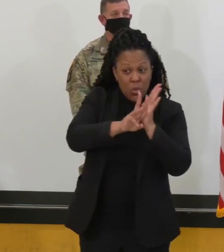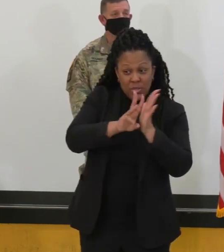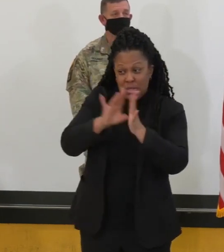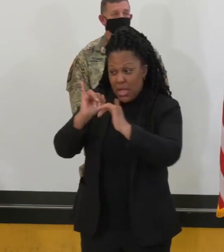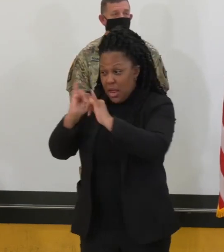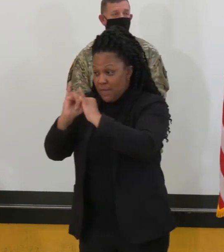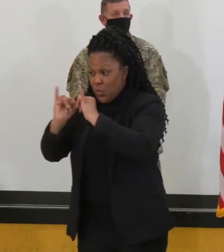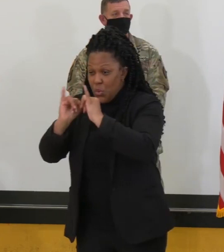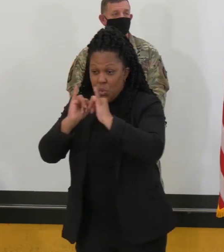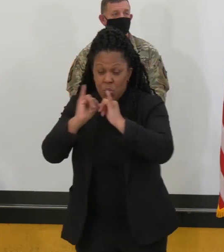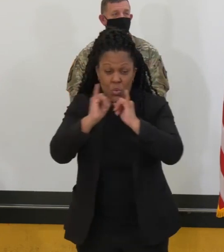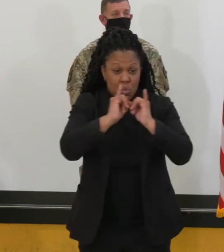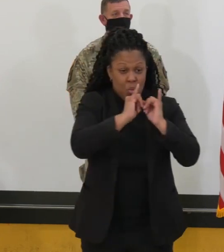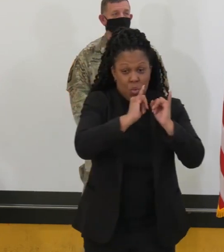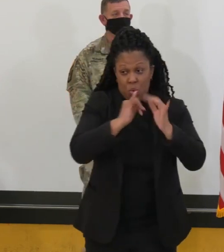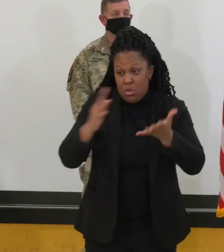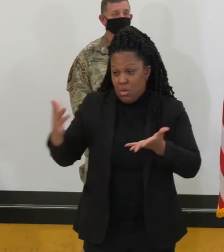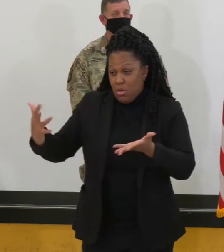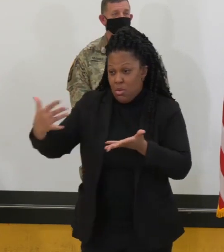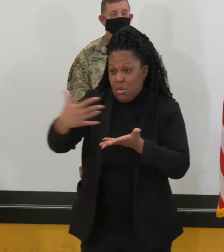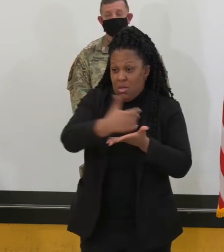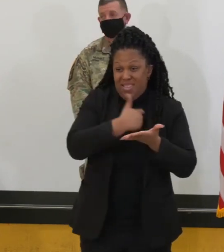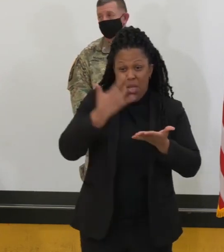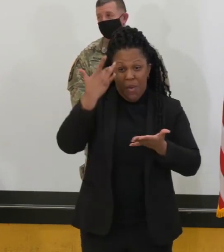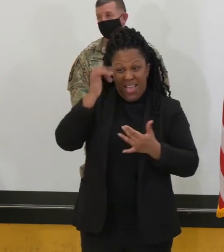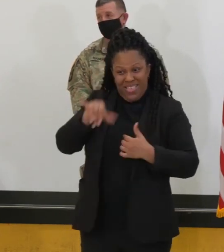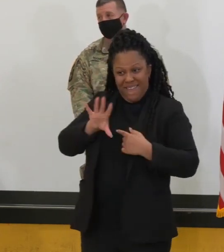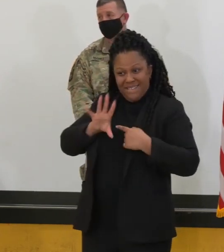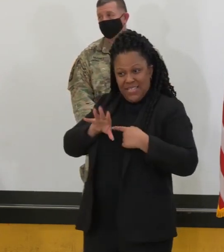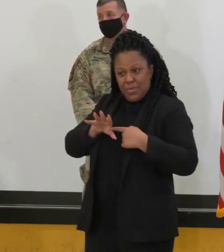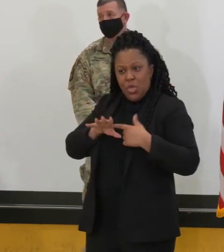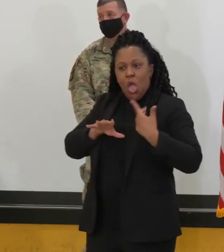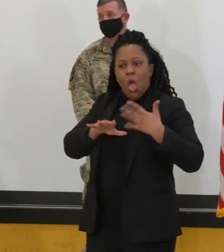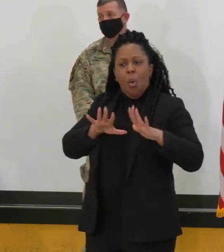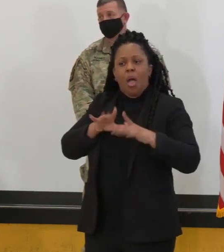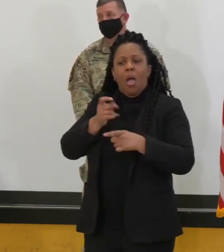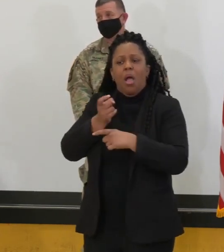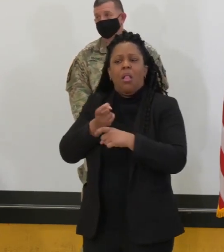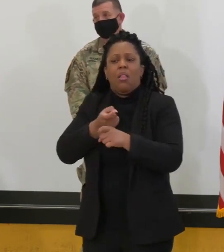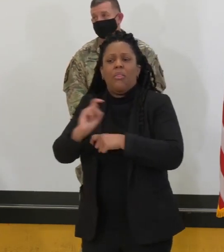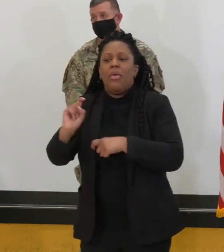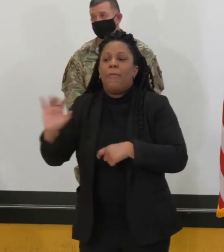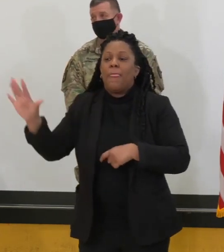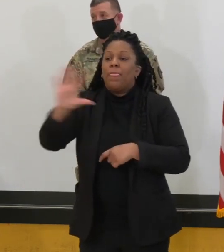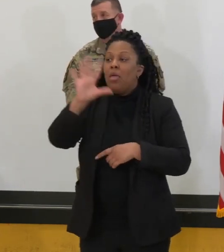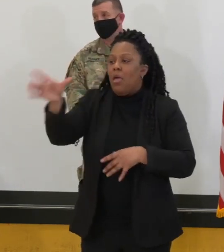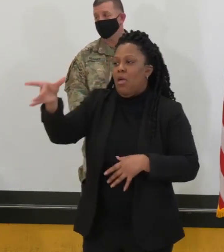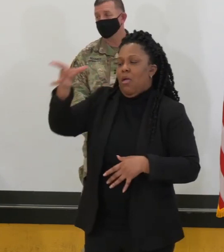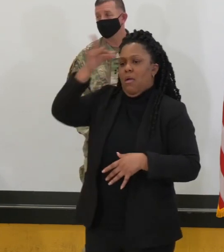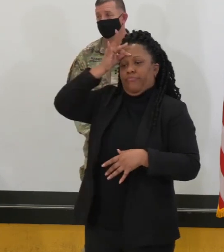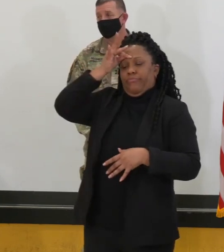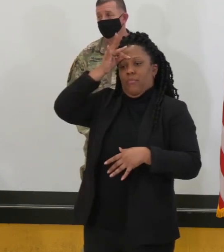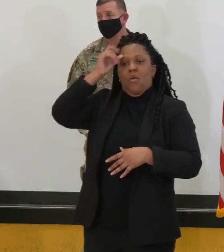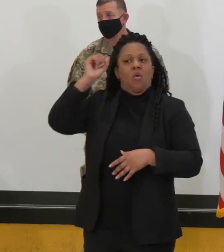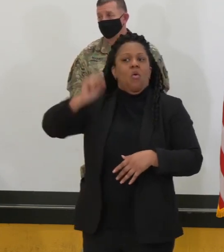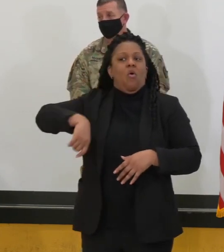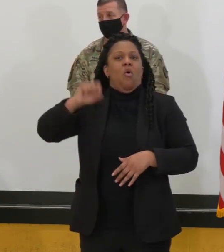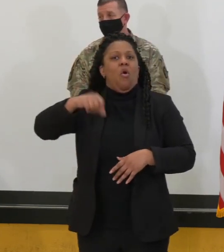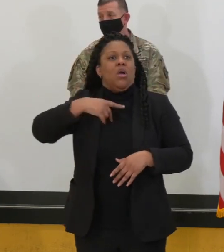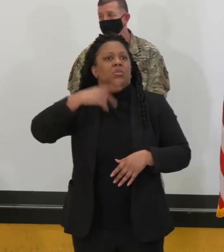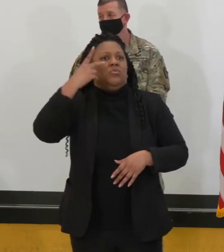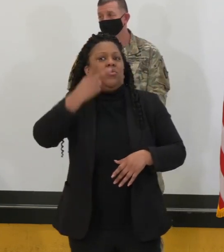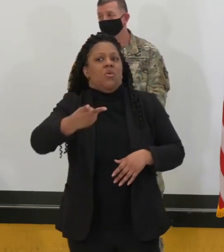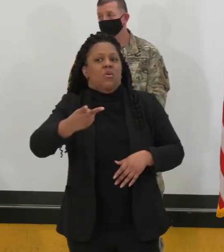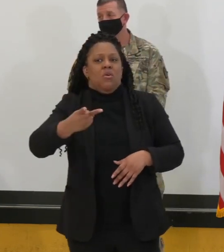don't want the footage that would be played over the media to influence or color testimony that we would